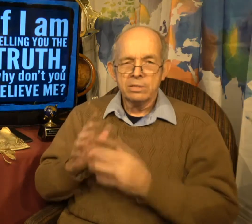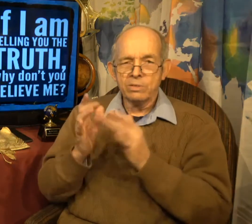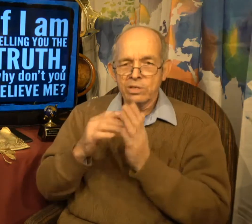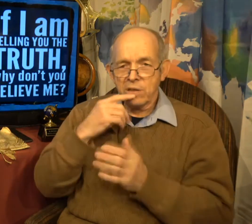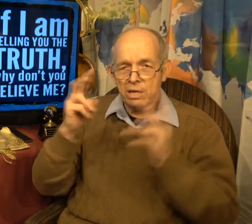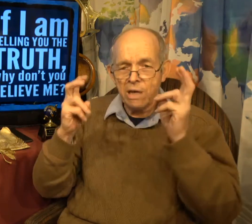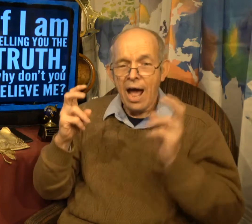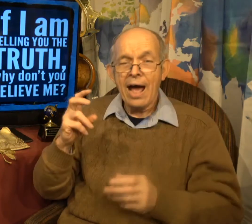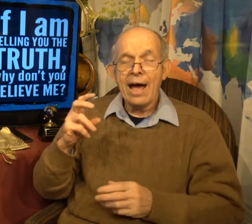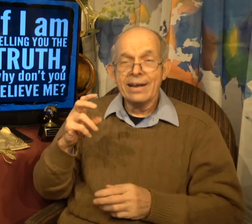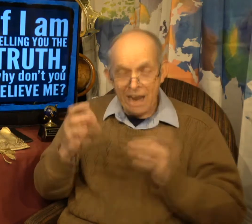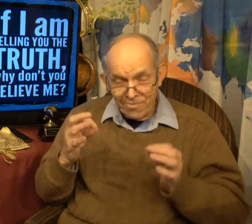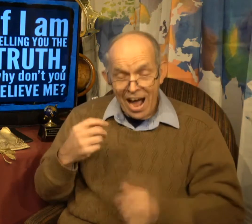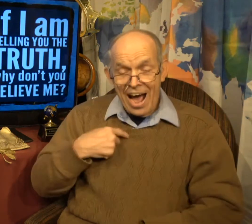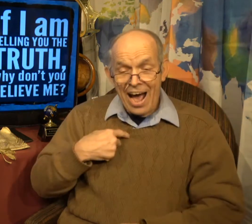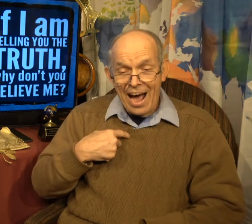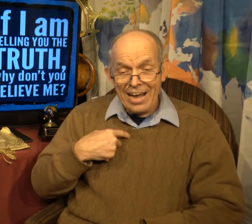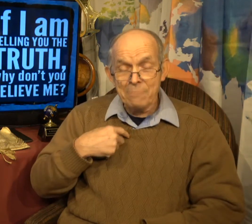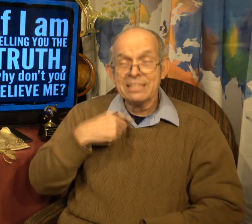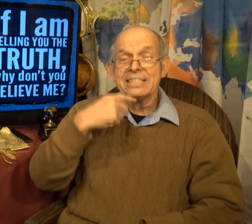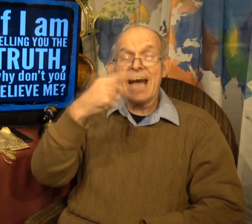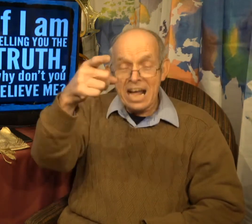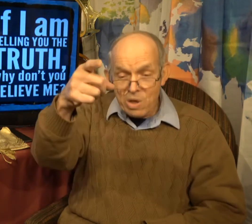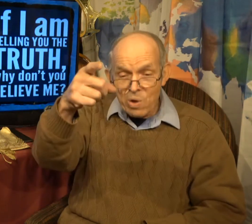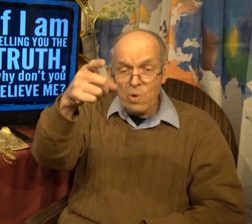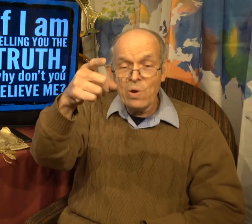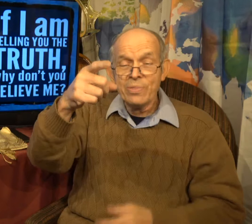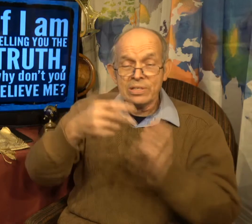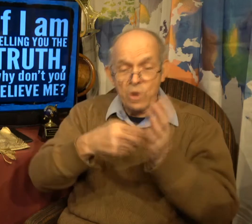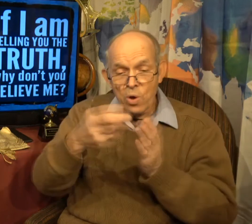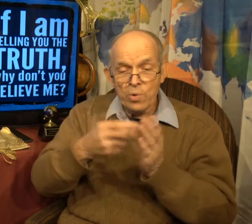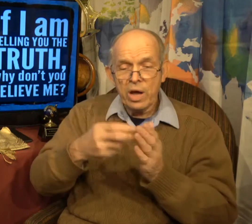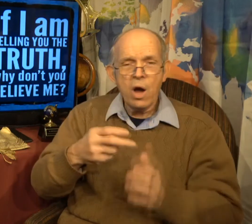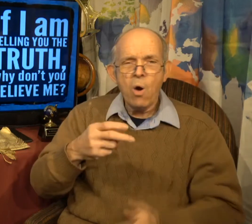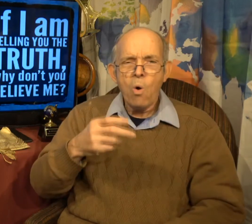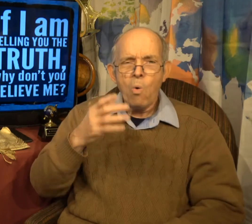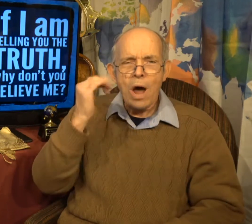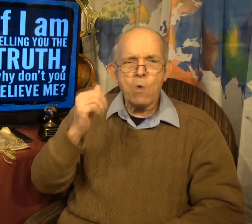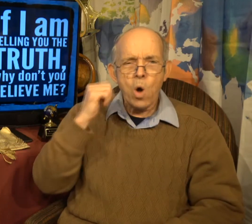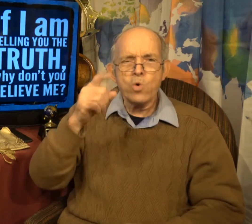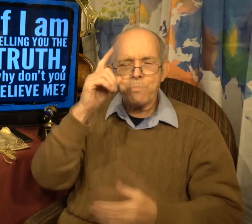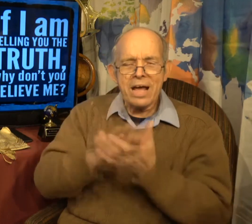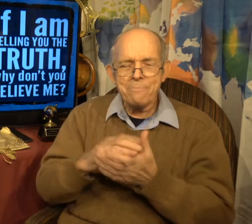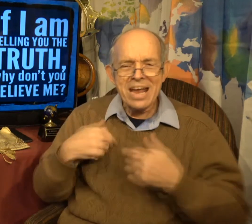He said, if I am telling you the truth, why would you blame me?